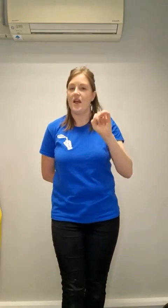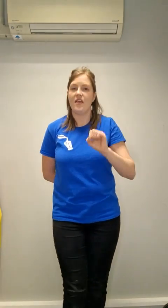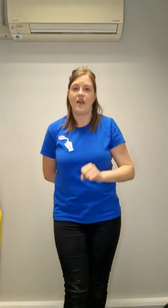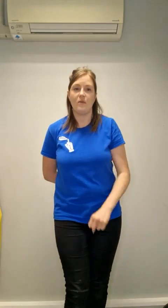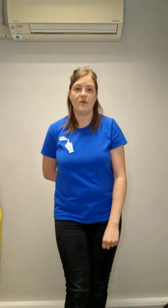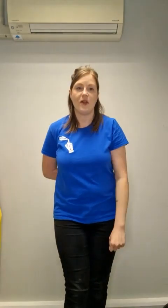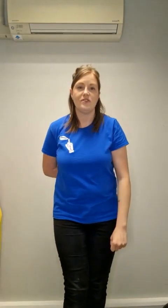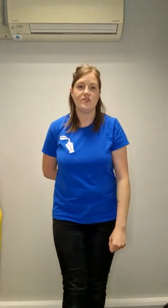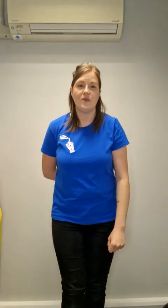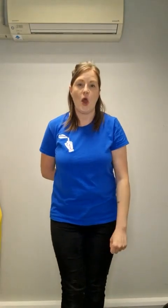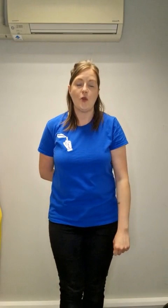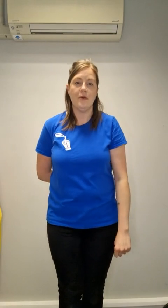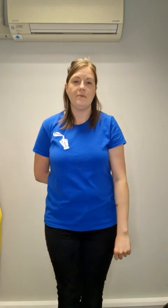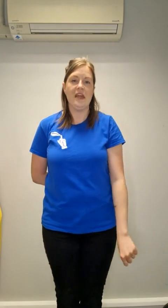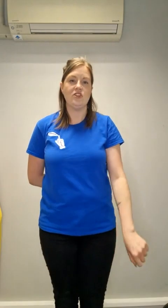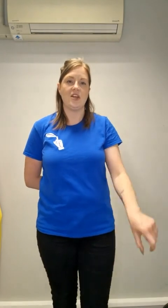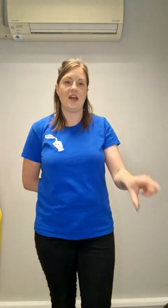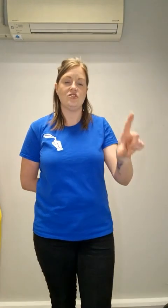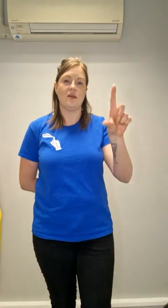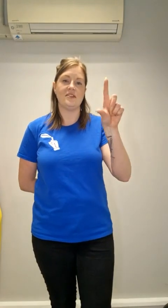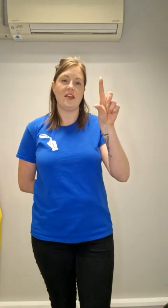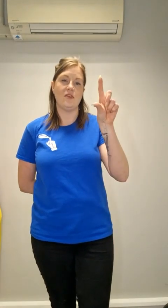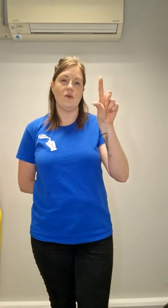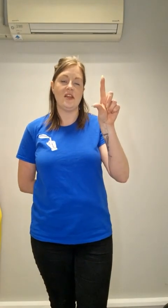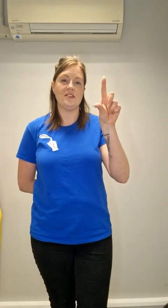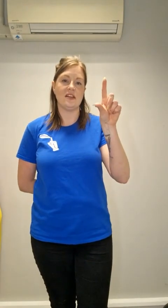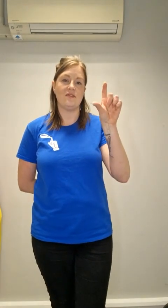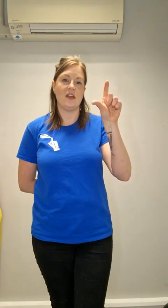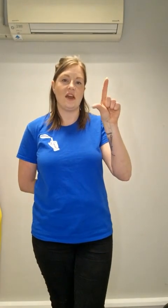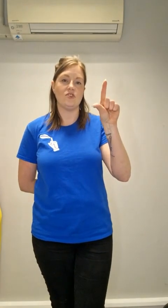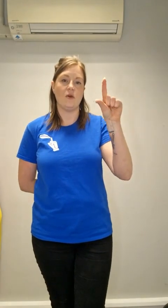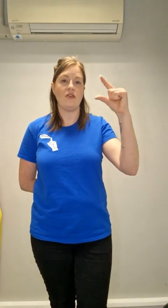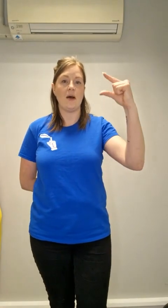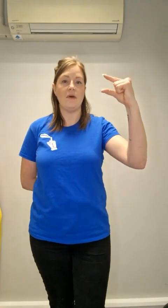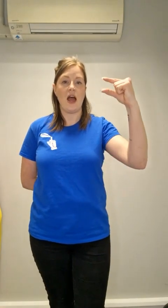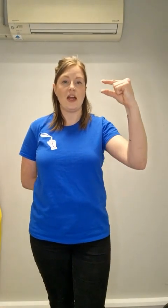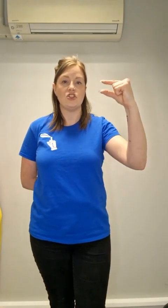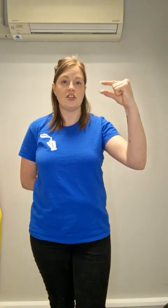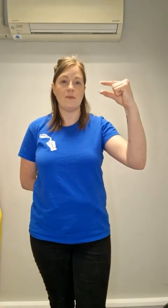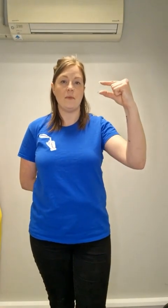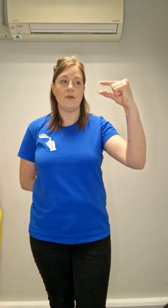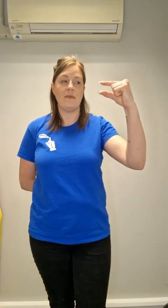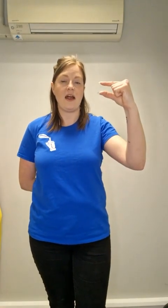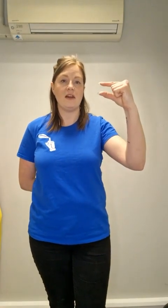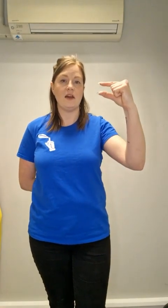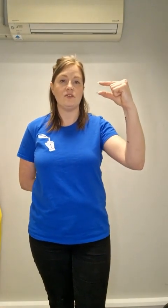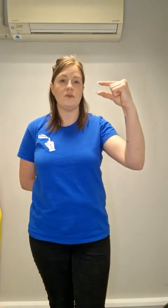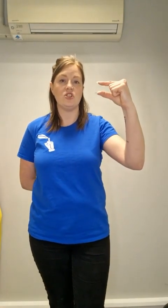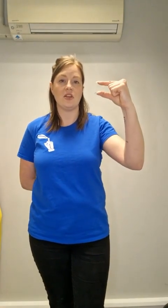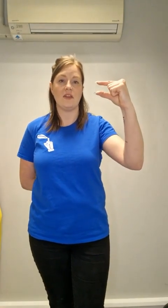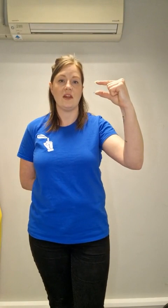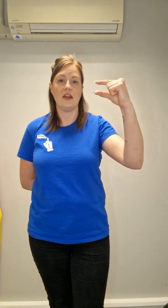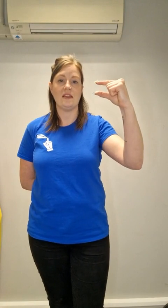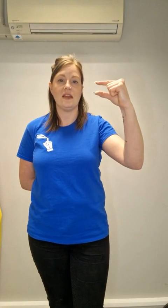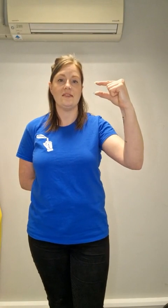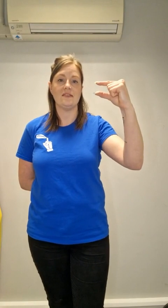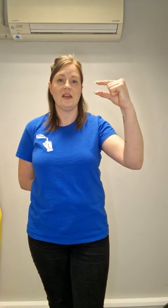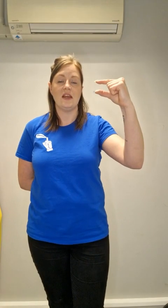Then we were going to do an open pinched hand. You're going to take your index finger and your thumb and just pop them parallel to each other like this. This